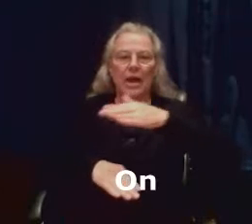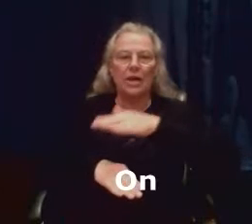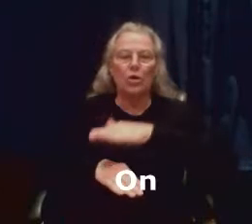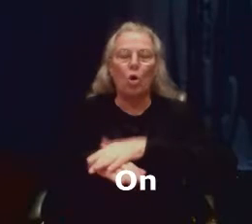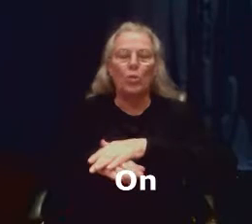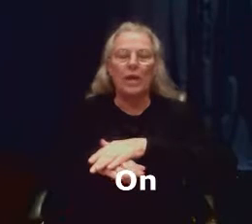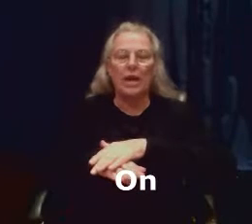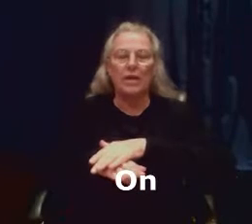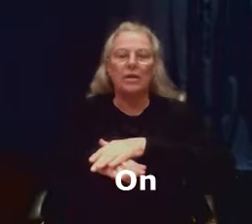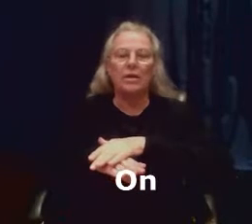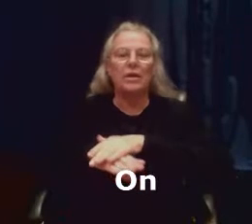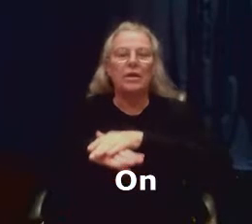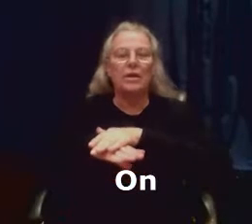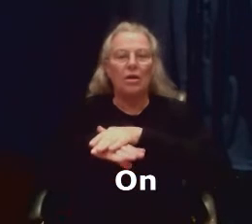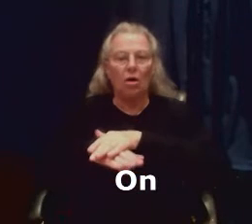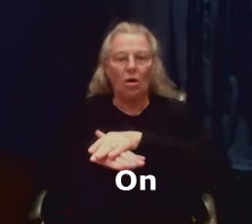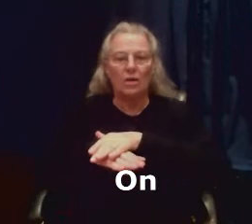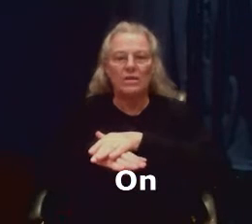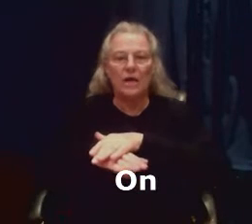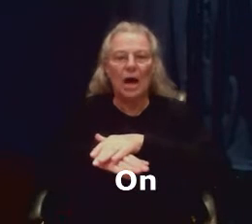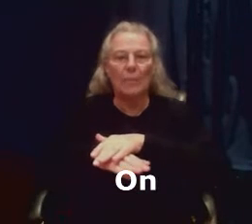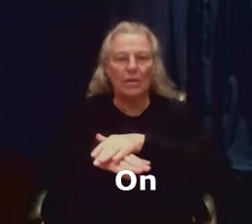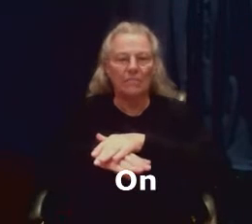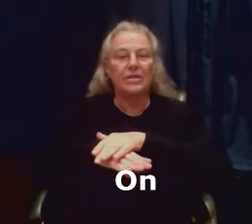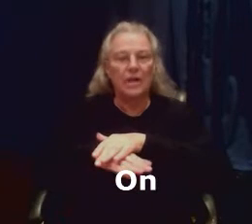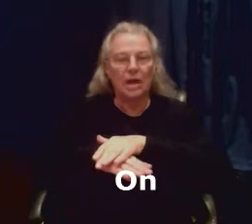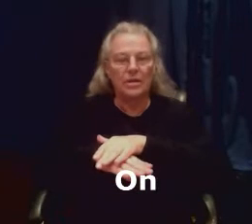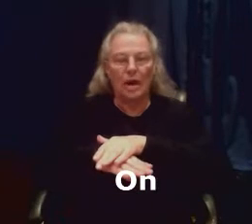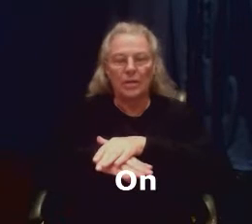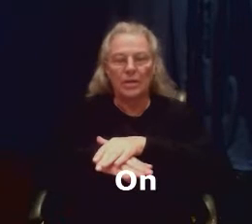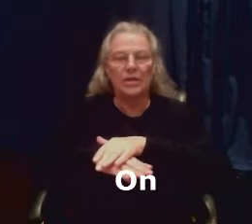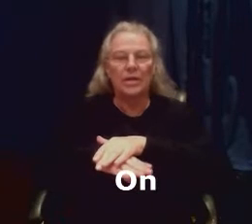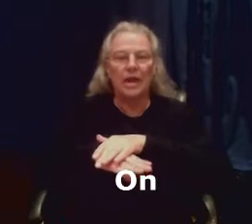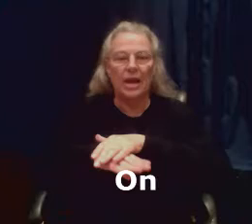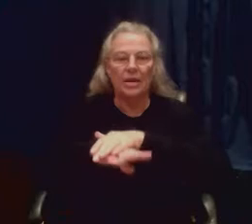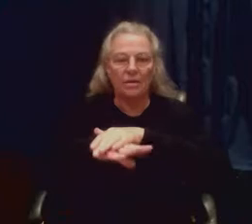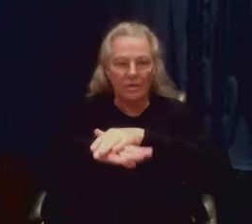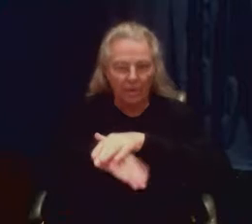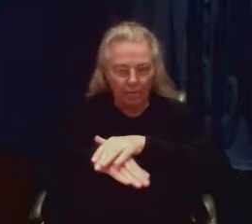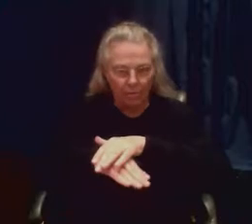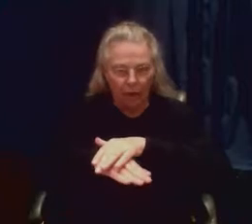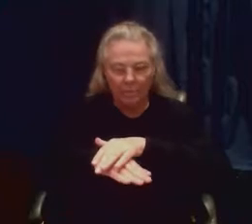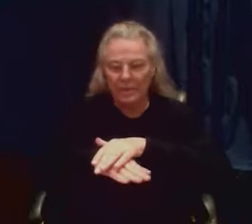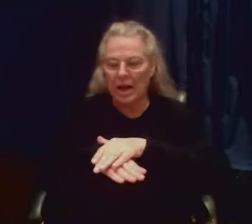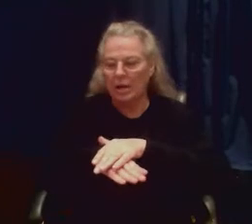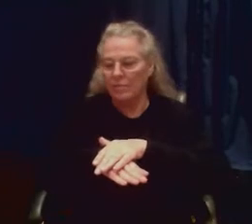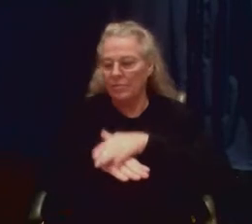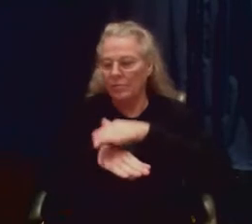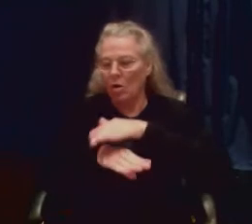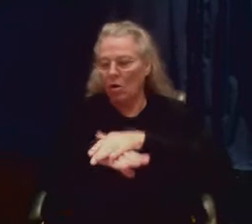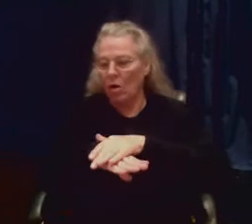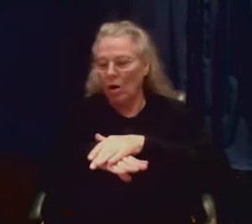hand, open hand, on top of the non-dominant hand, palm down, on.